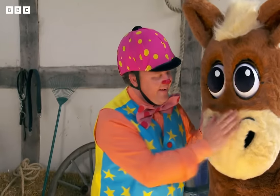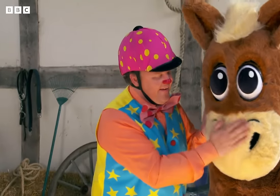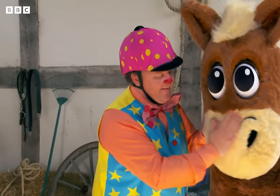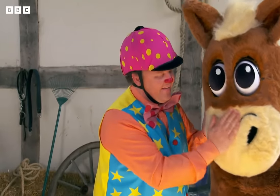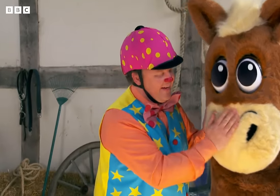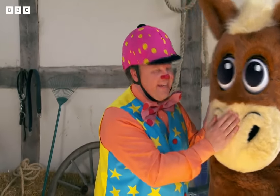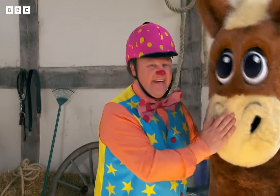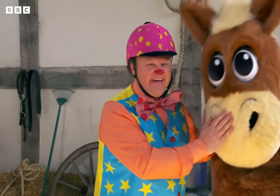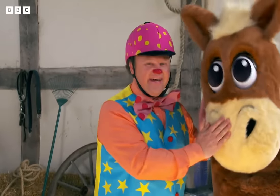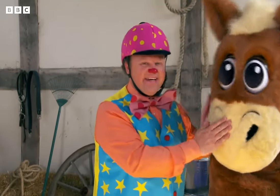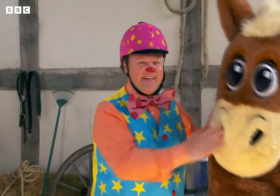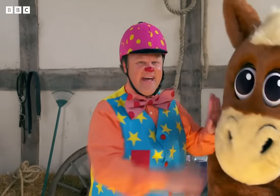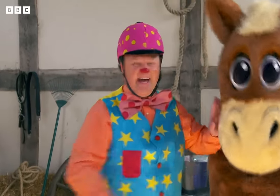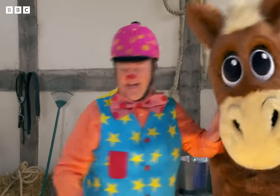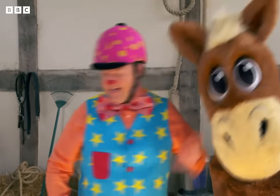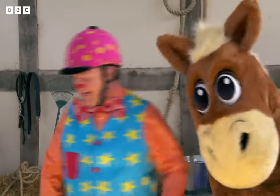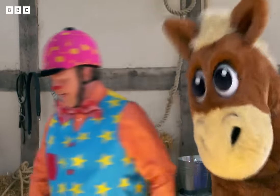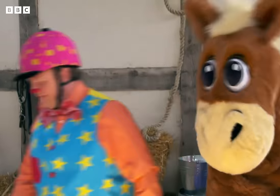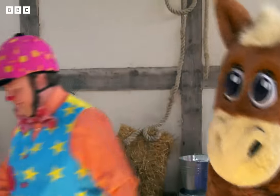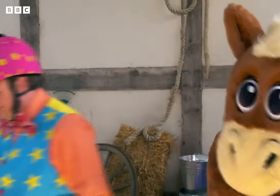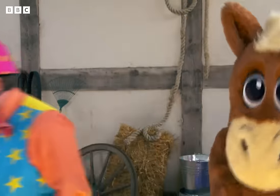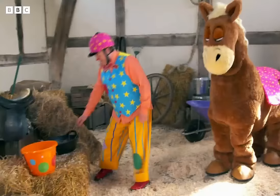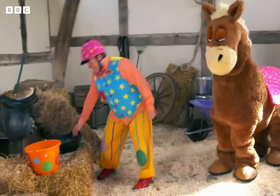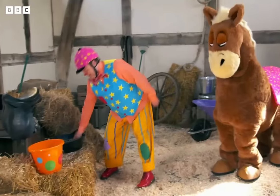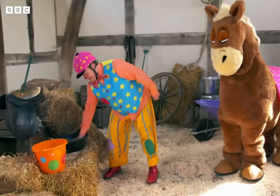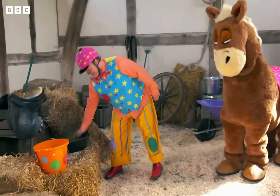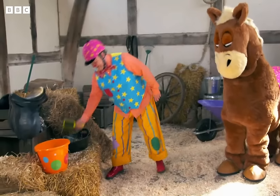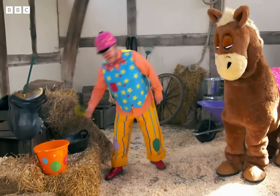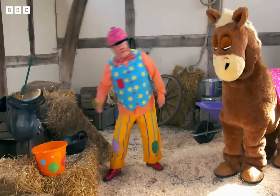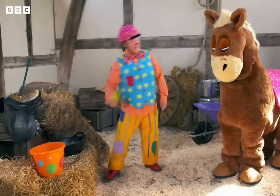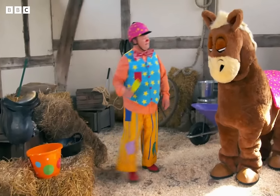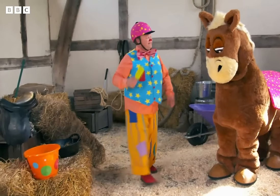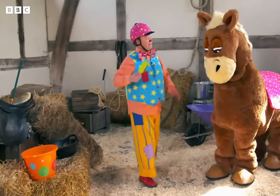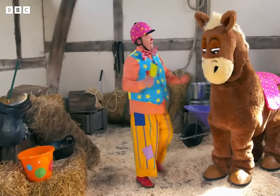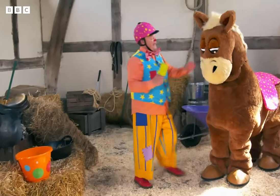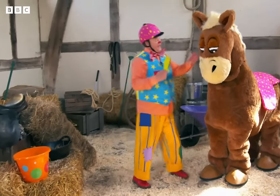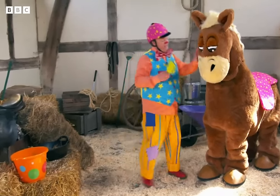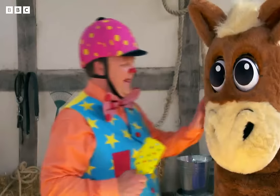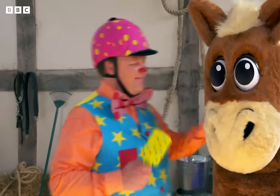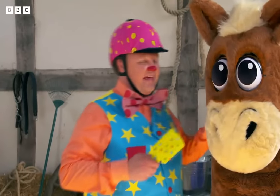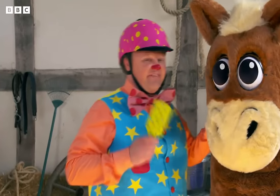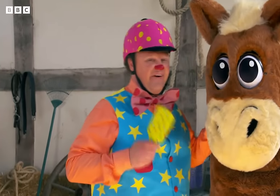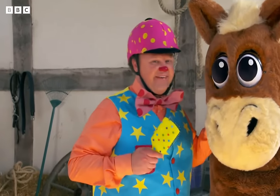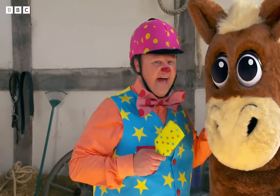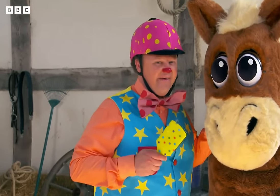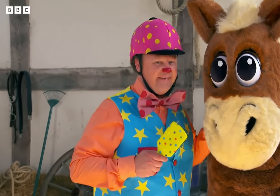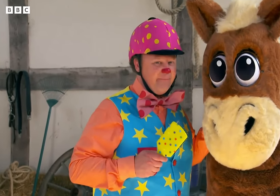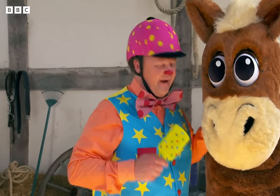too. Good girl. Right, come on, Spotty. Let's give your nose a